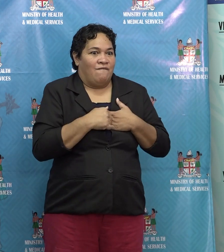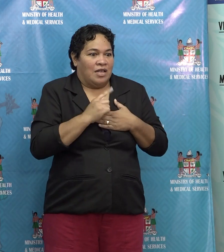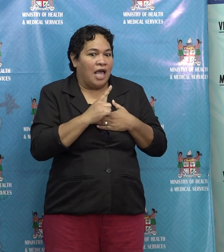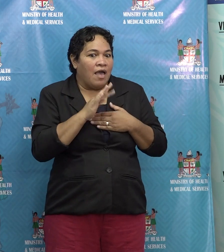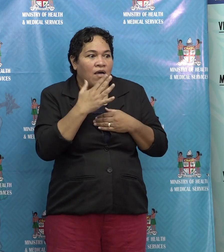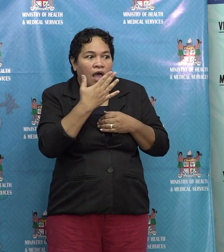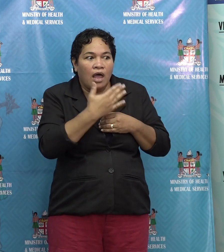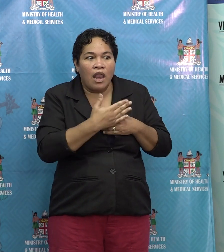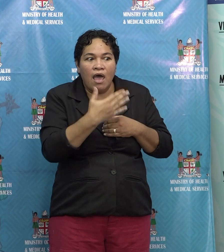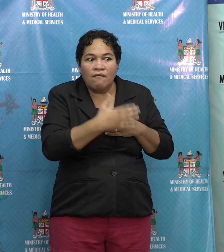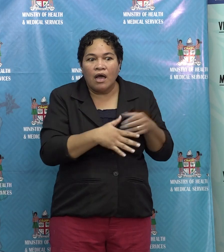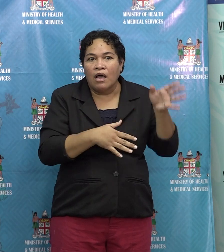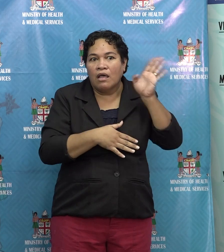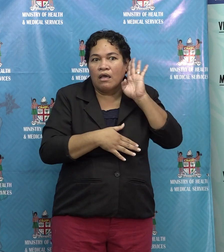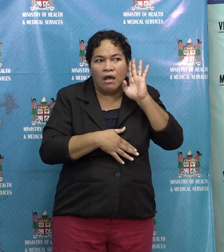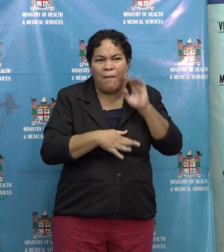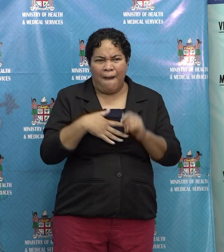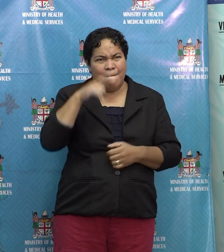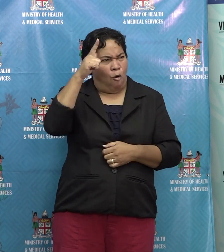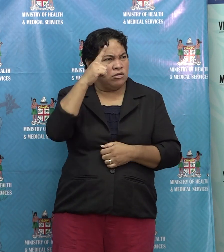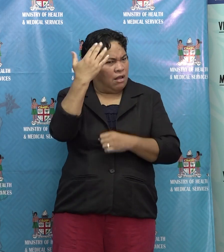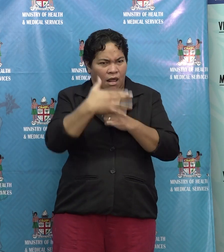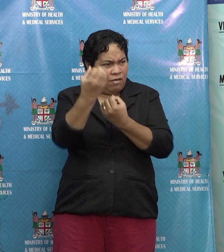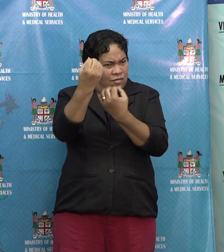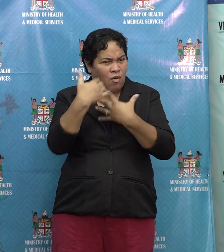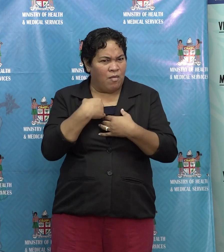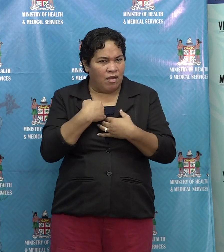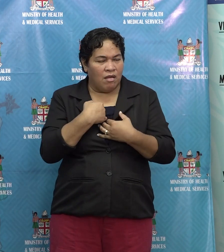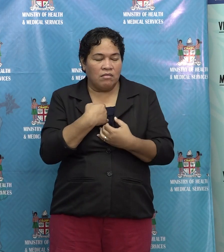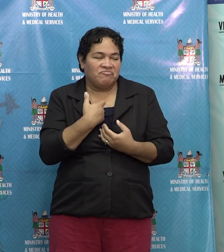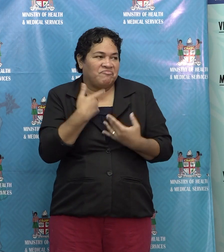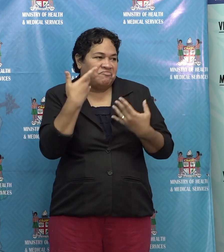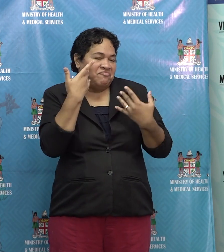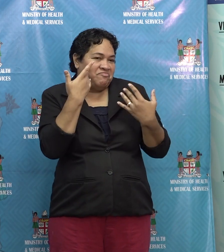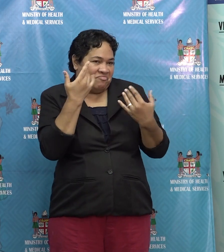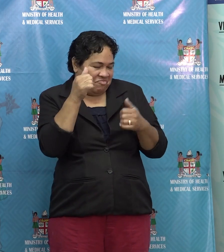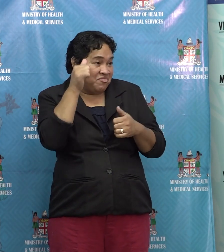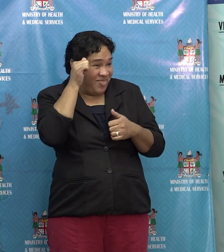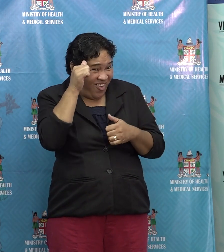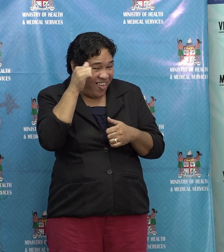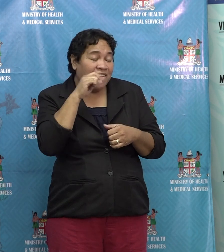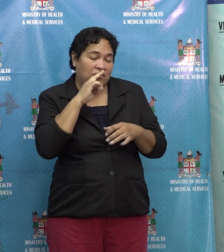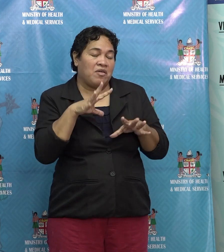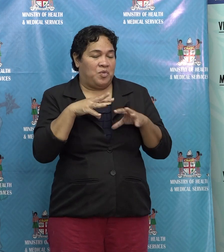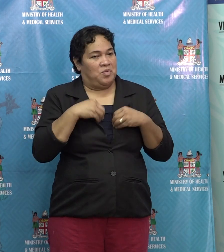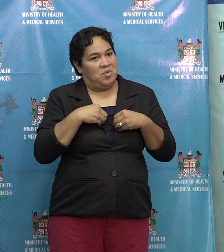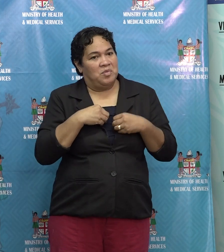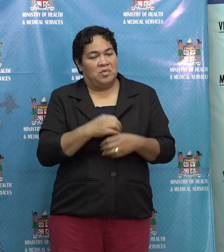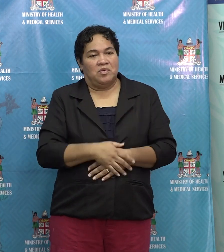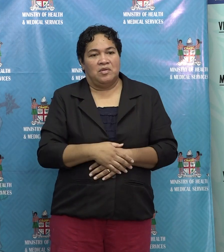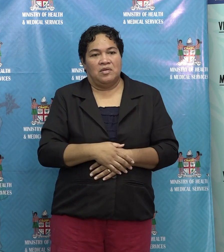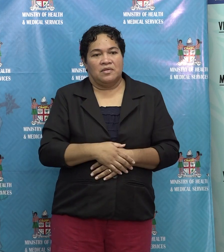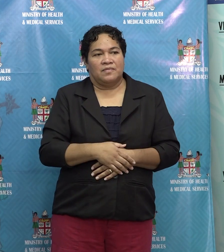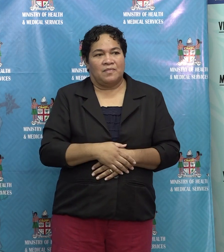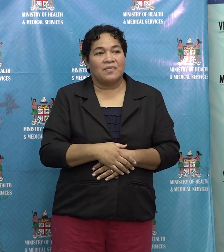heard the news come from their own boss, then they will not make a move, and that's acceptable.